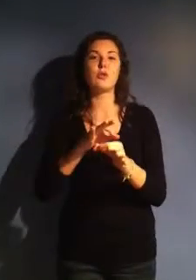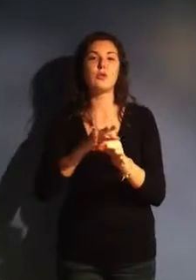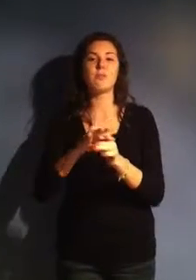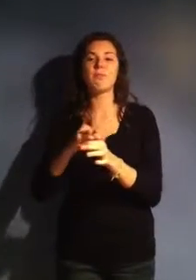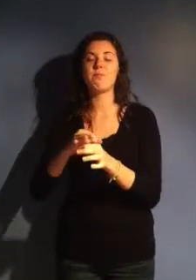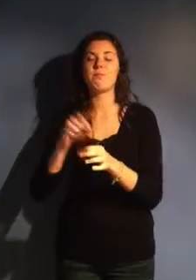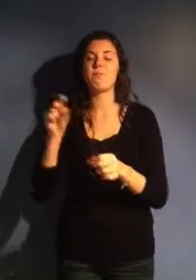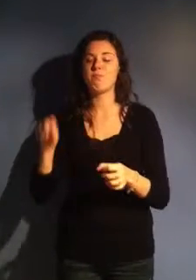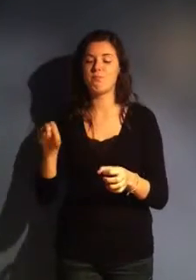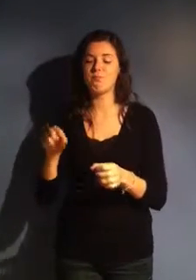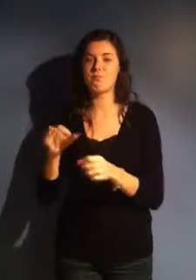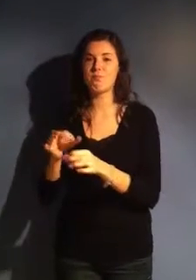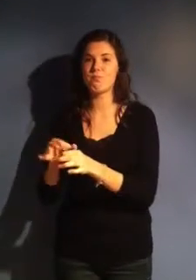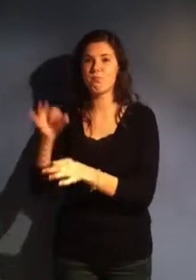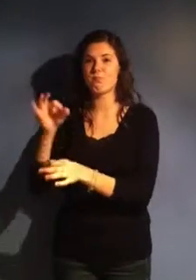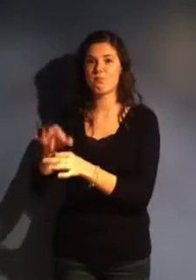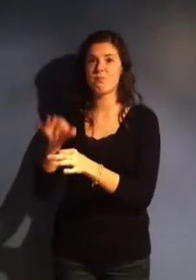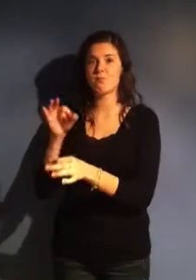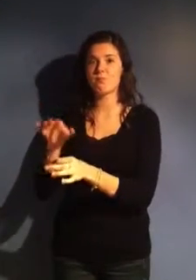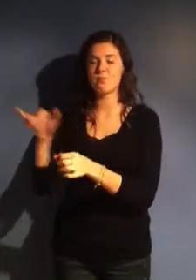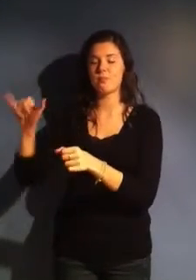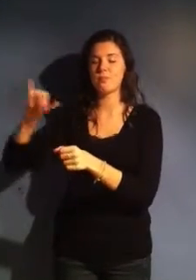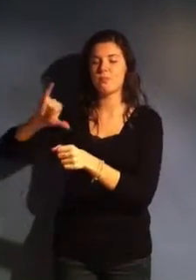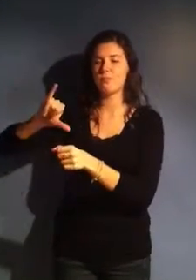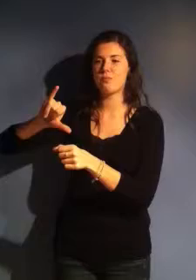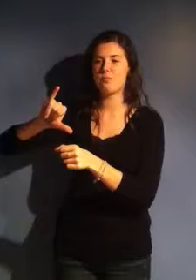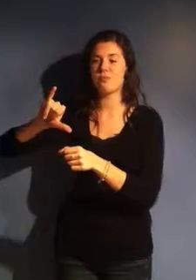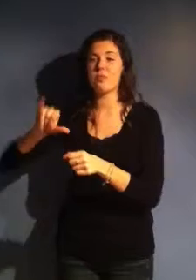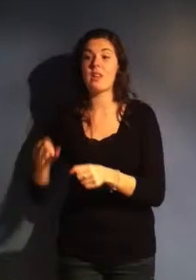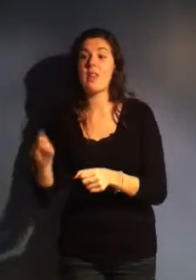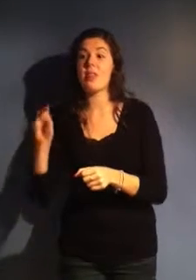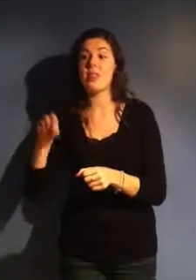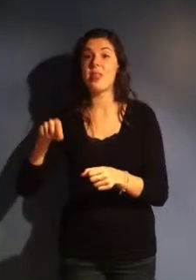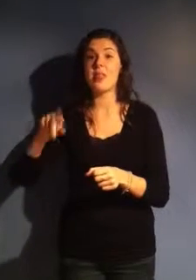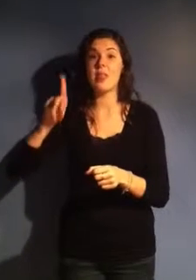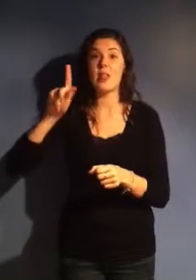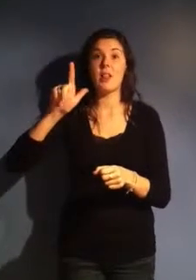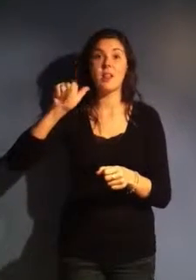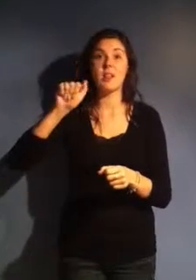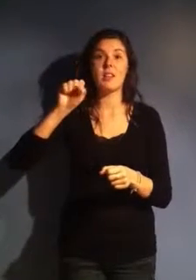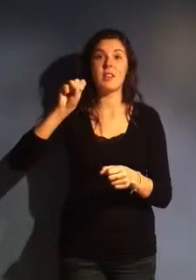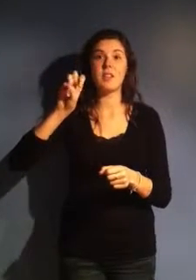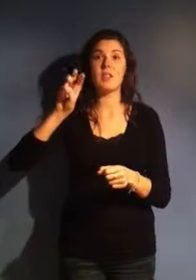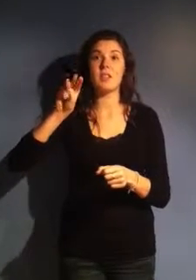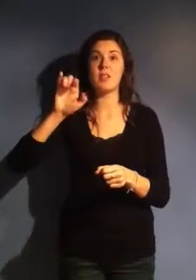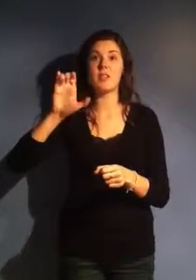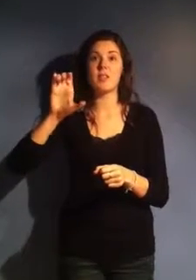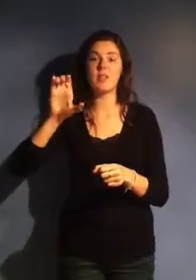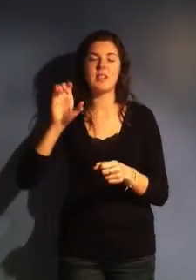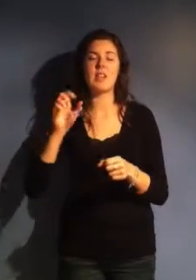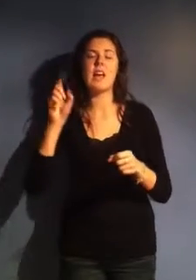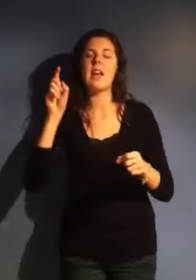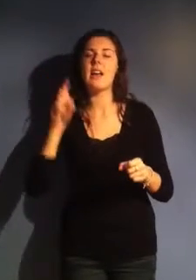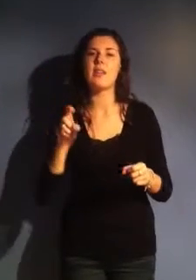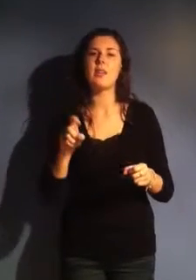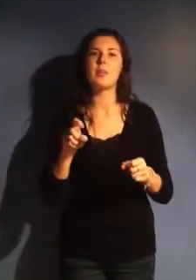this plasmid has to be ampicillin resistant, so we go into the freezer, and in my box I have a little tube